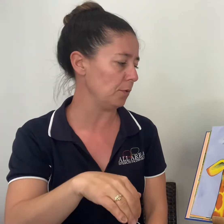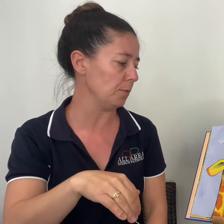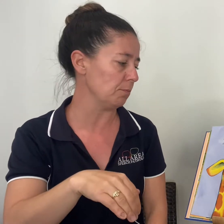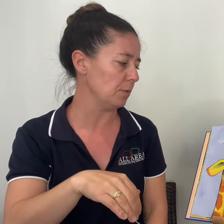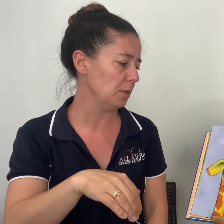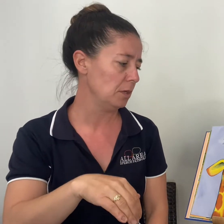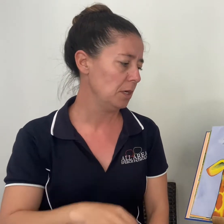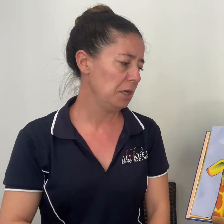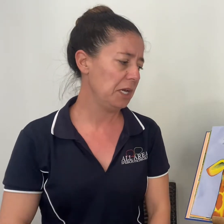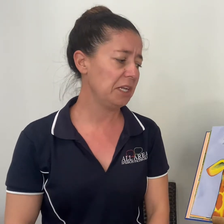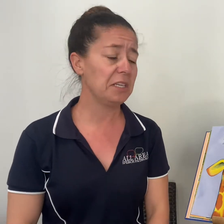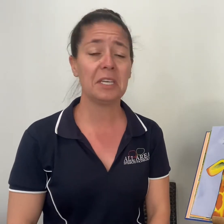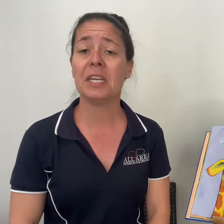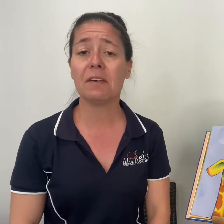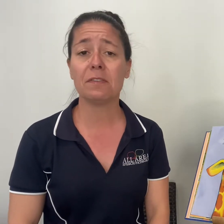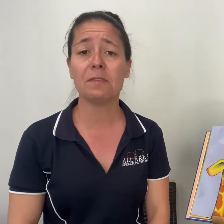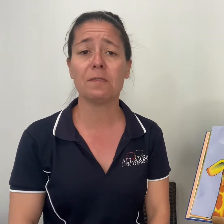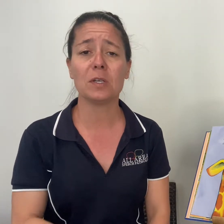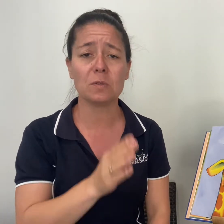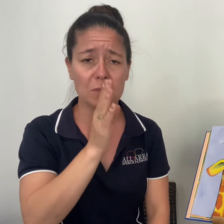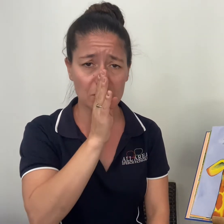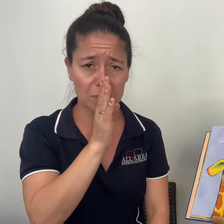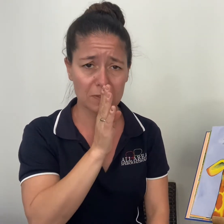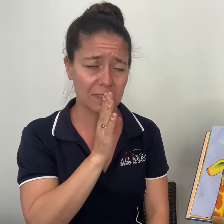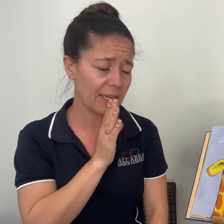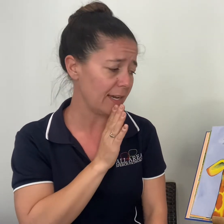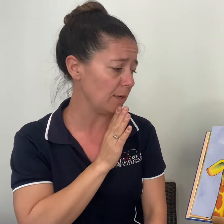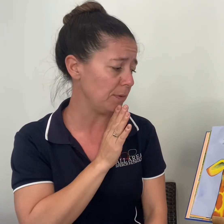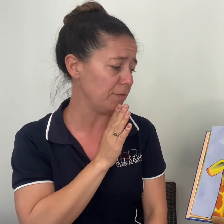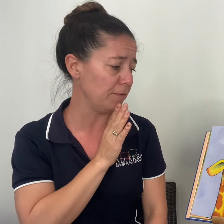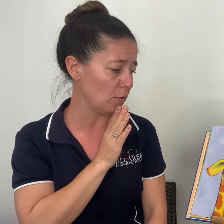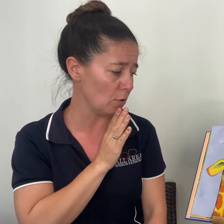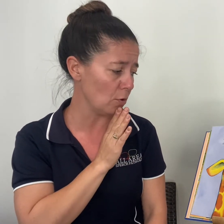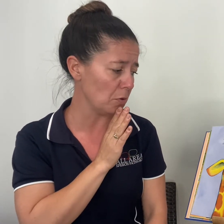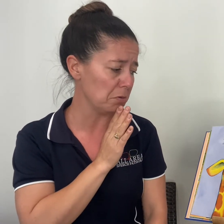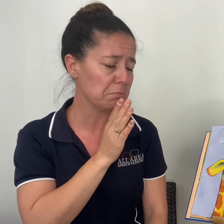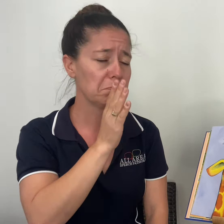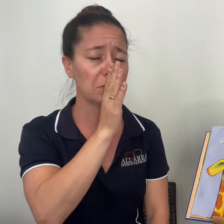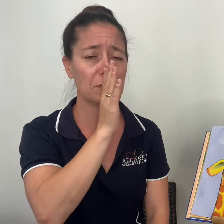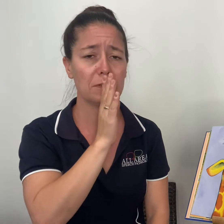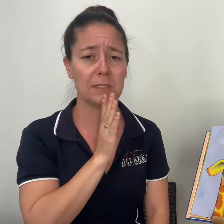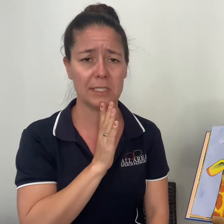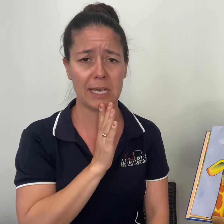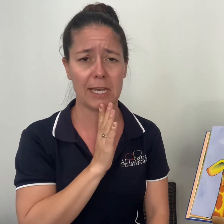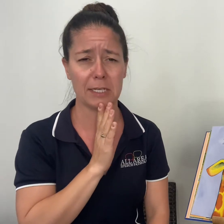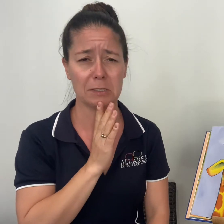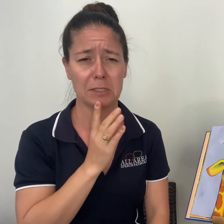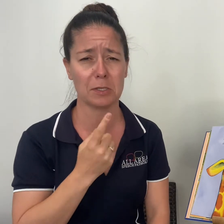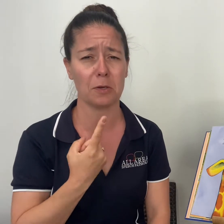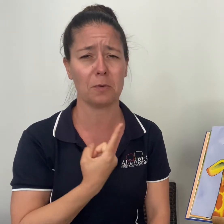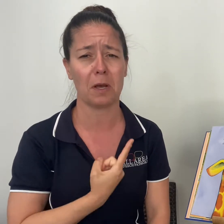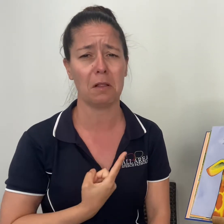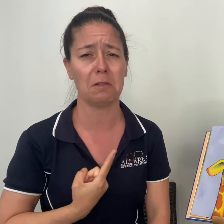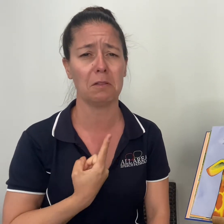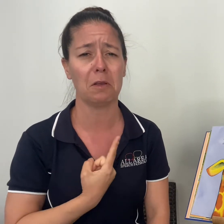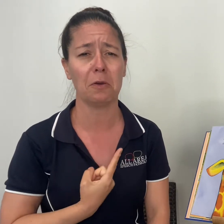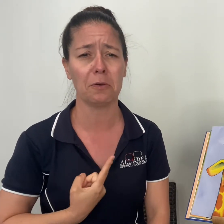home. He'd never felt so sad before, so sad and so